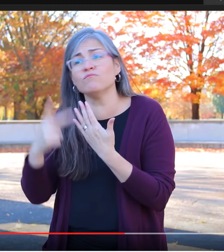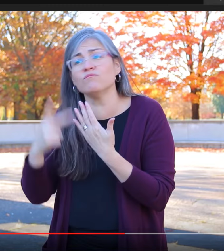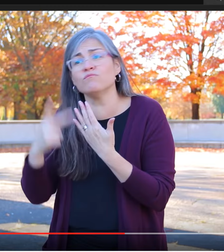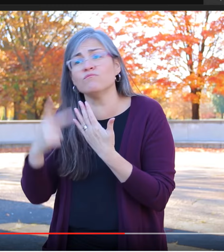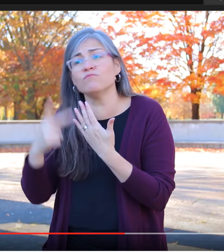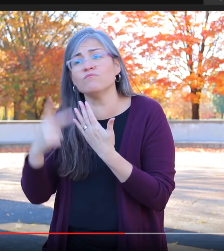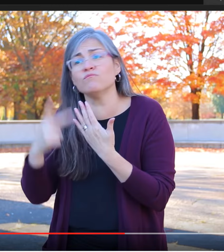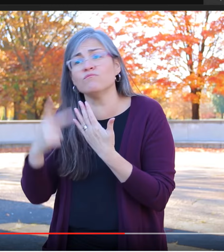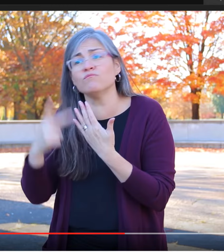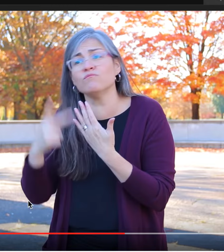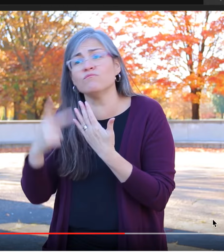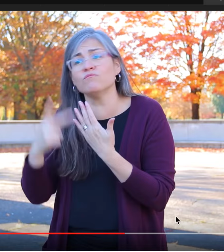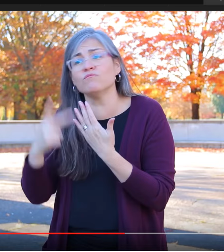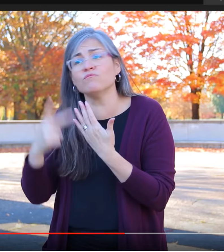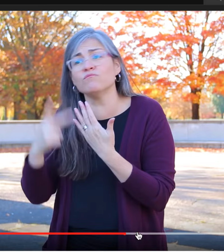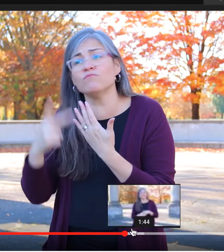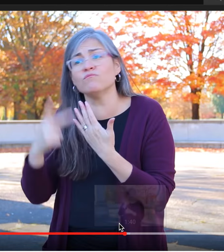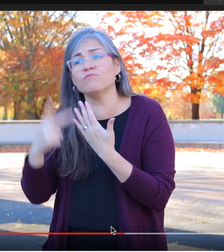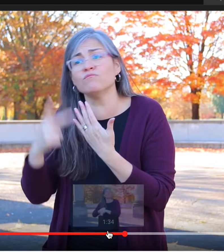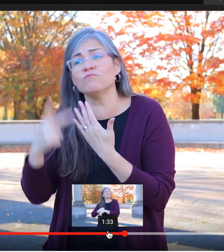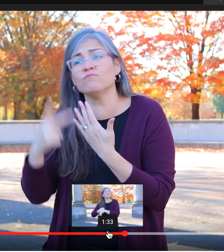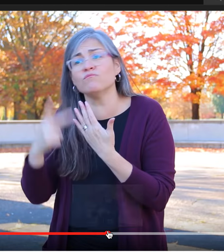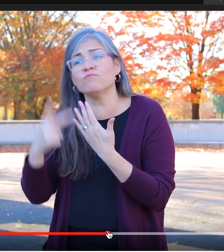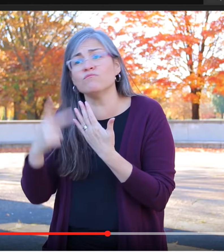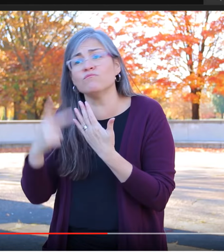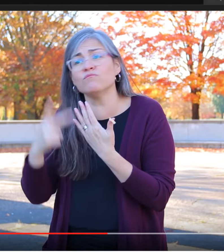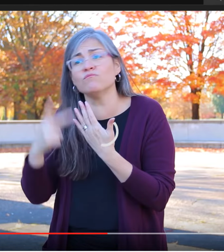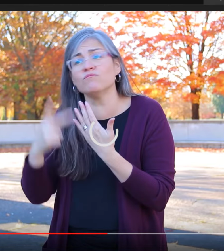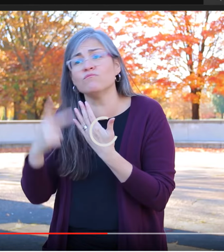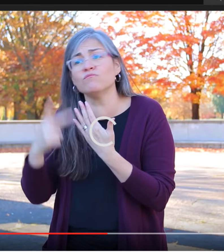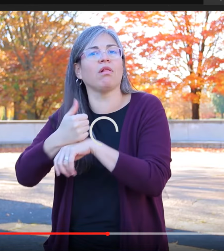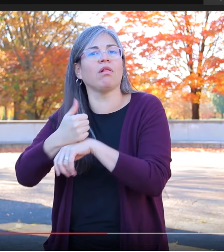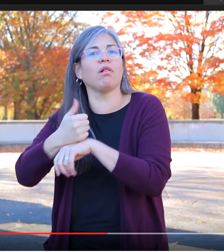Deaf School. Okay, so